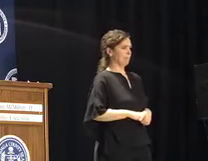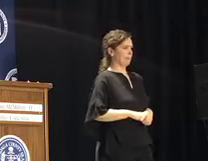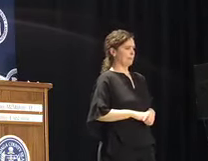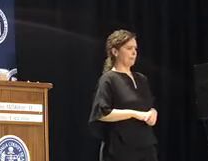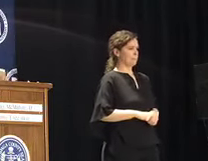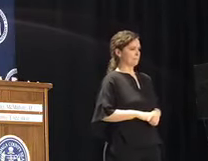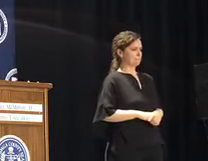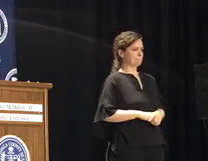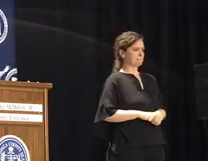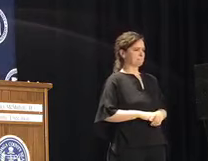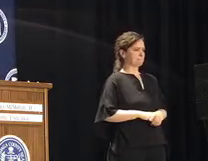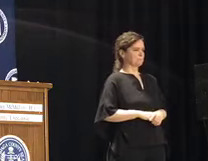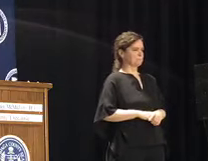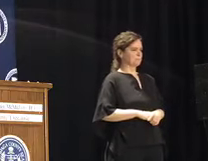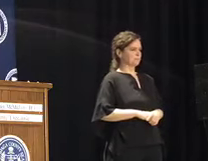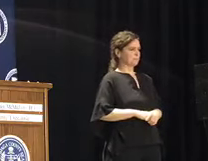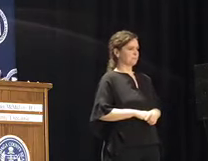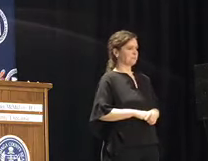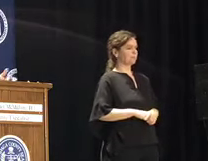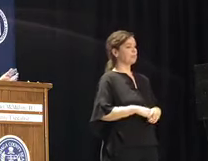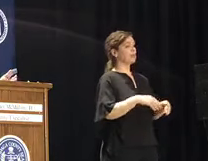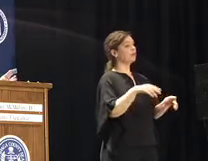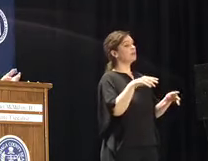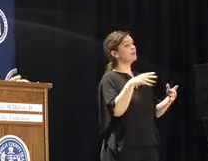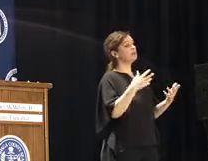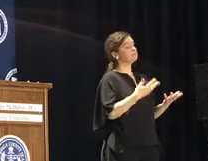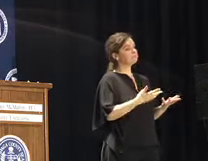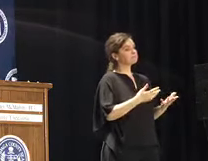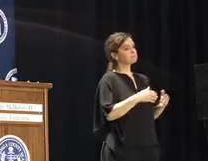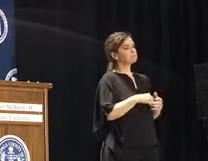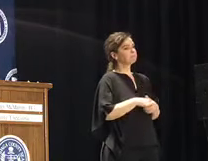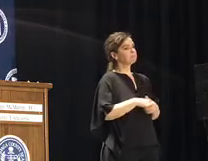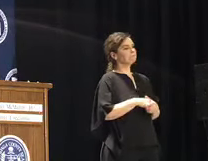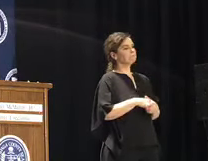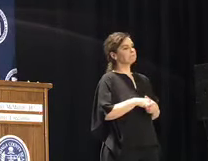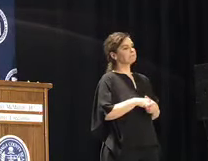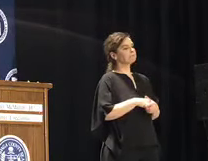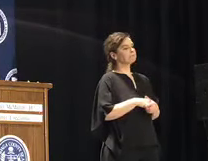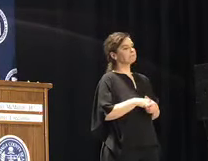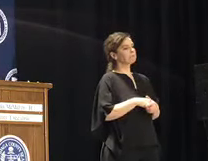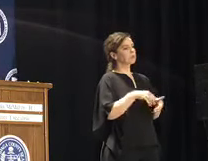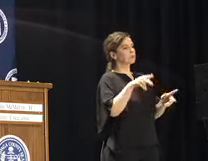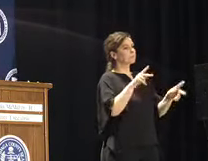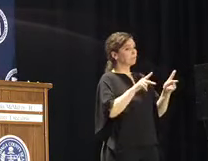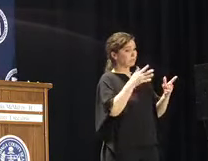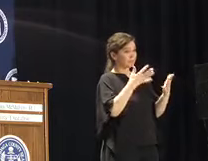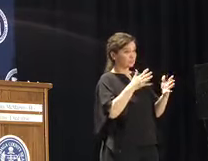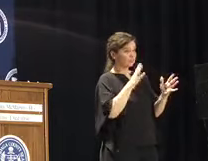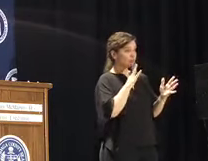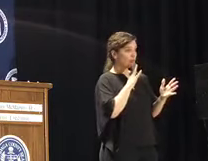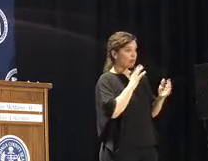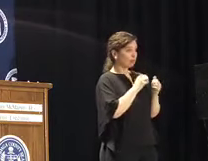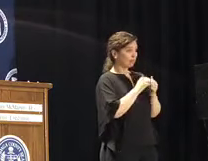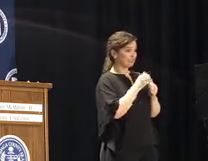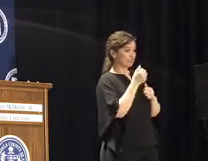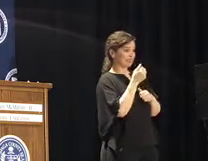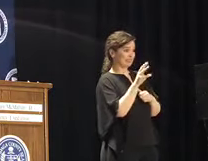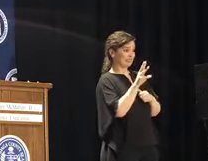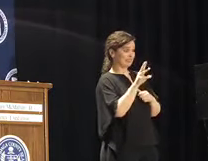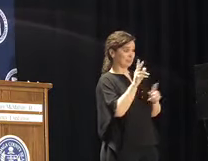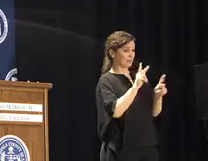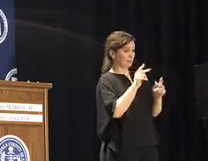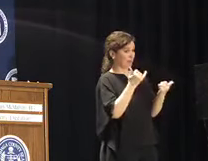individuals I've talked to, well, I can't give them all to you because I don't know all of them, but certainly 16 folks in the hospital. We